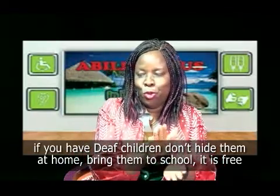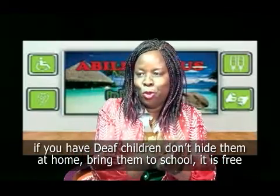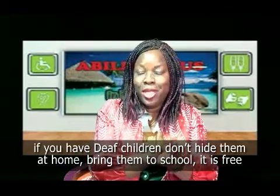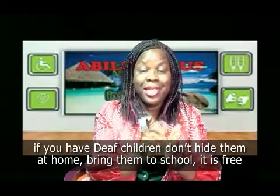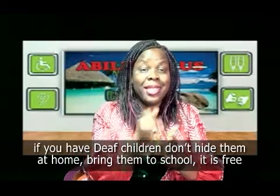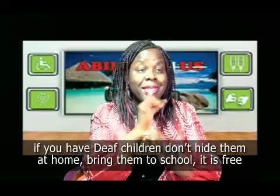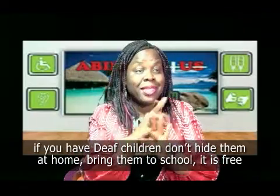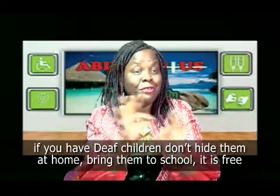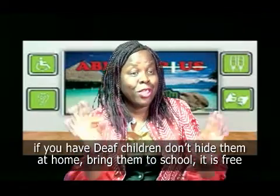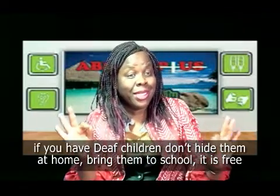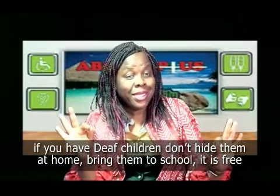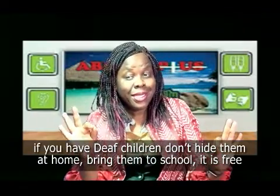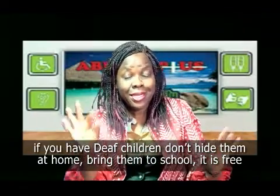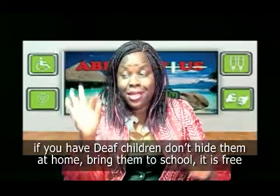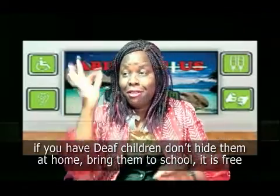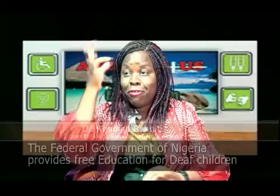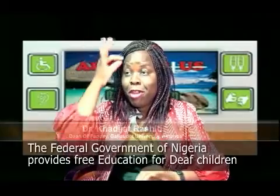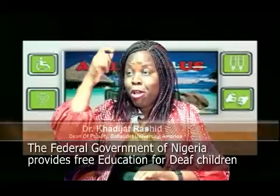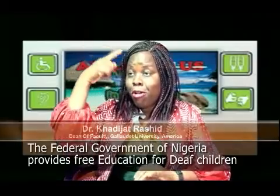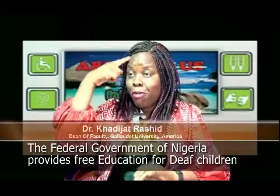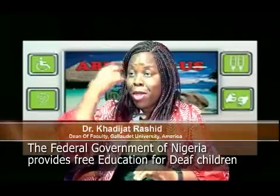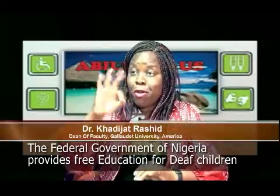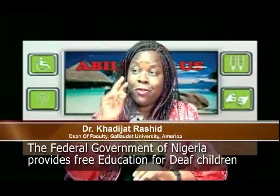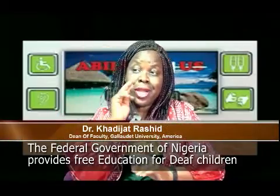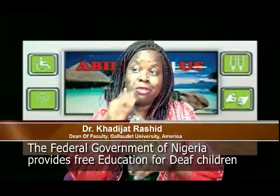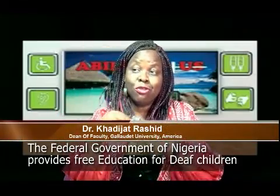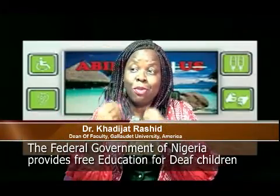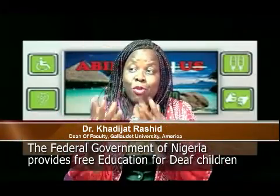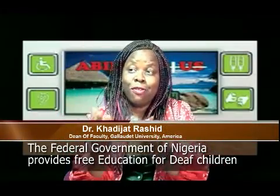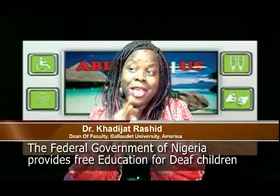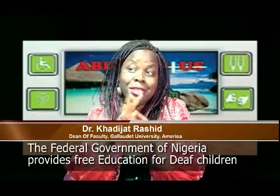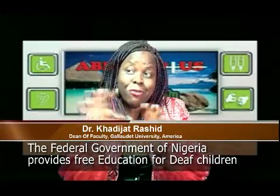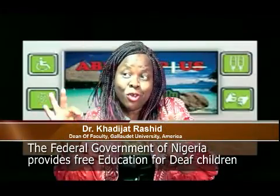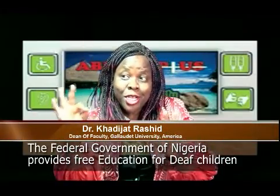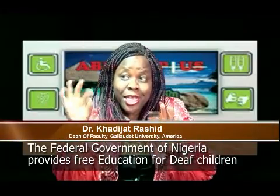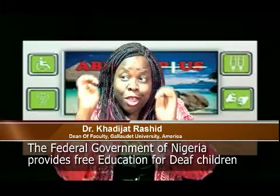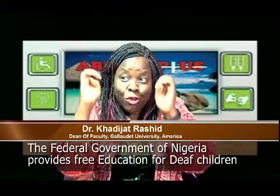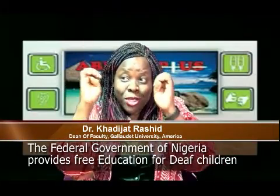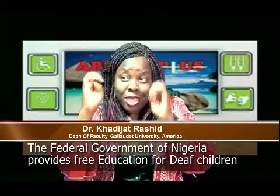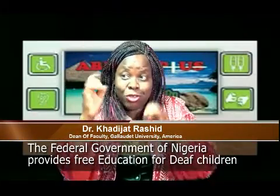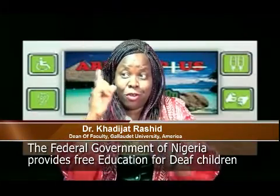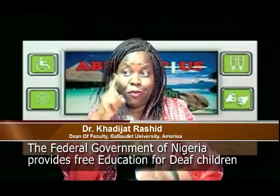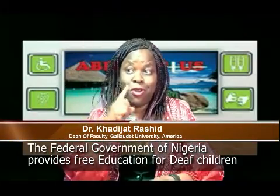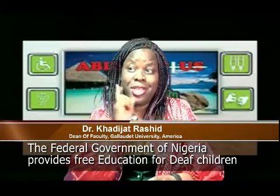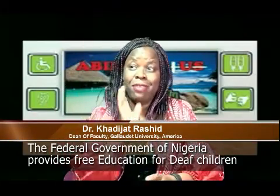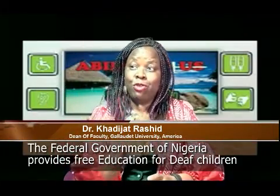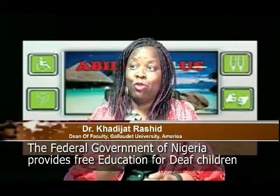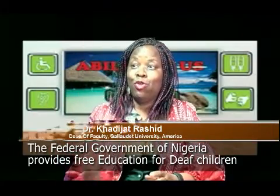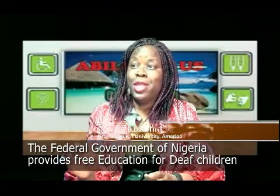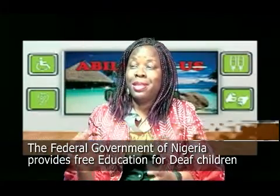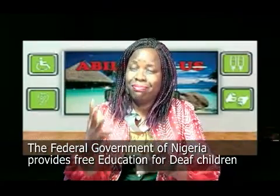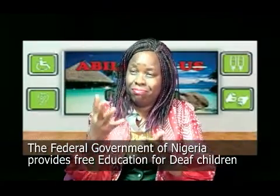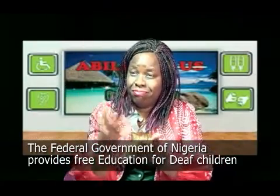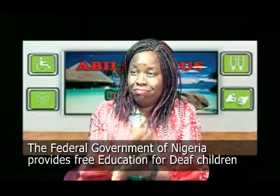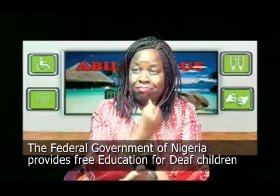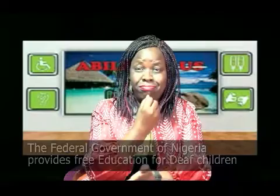to school. It is free. The federal government of Nigeria provides free education for deaf children.